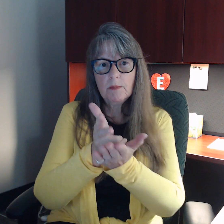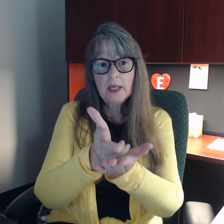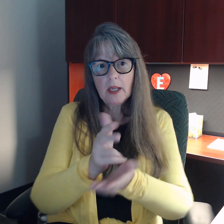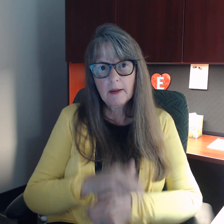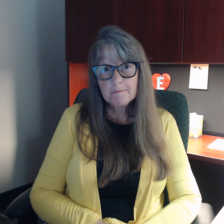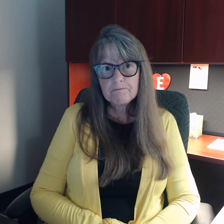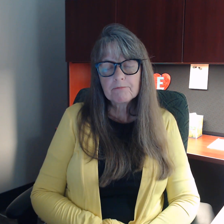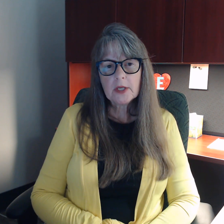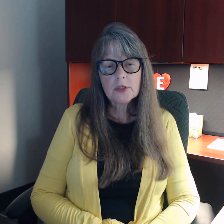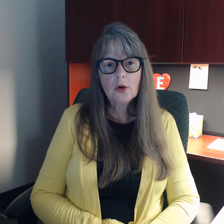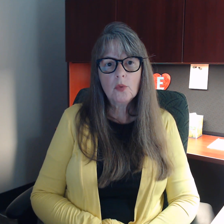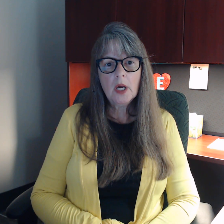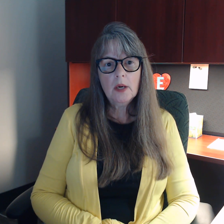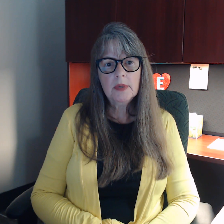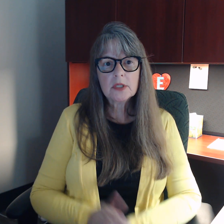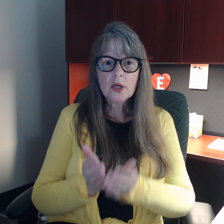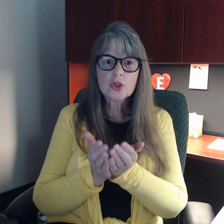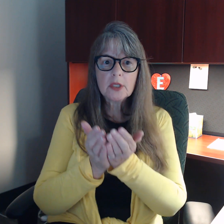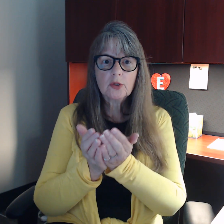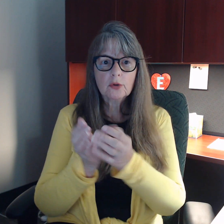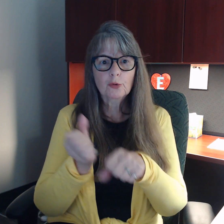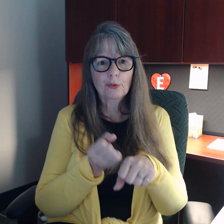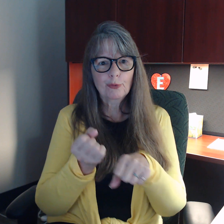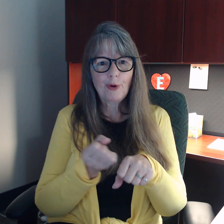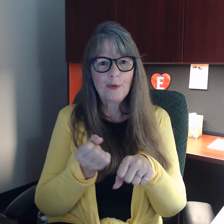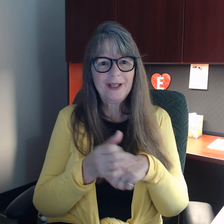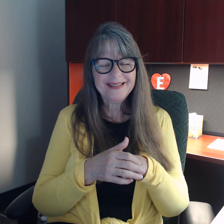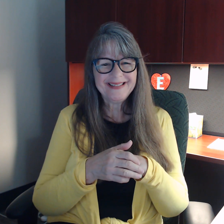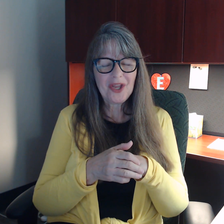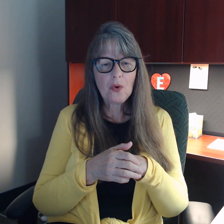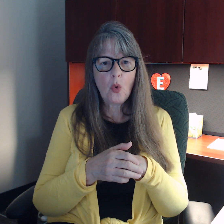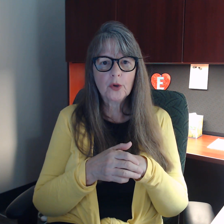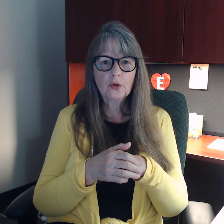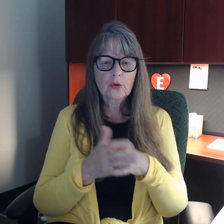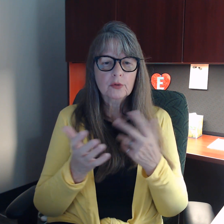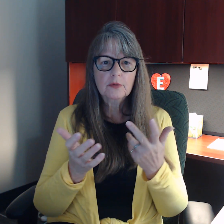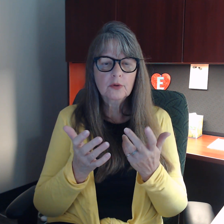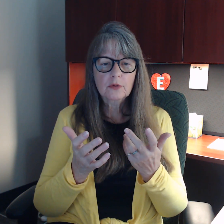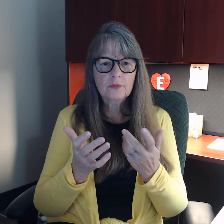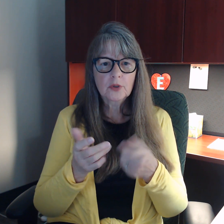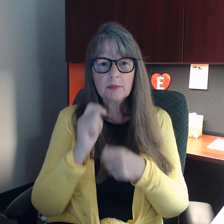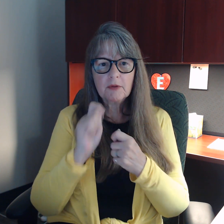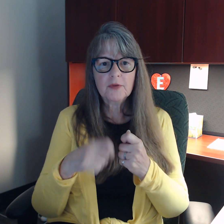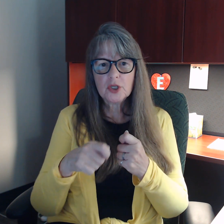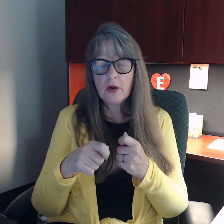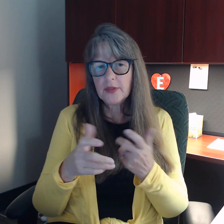big, so it's not just like you're rowing, or you're going to be fishing off of that